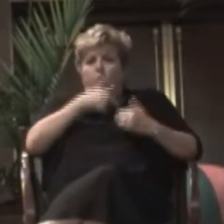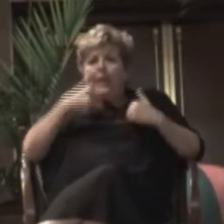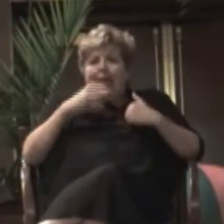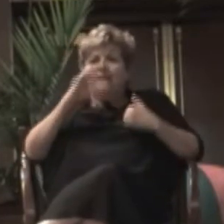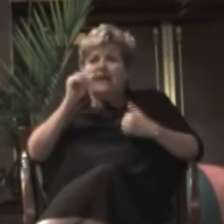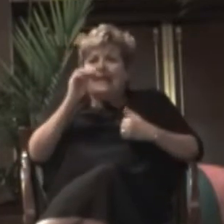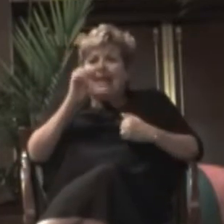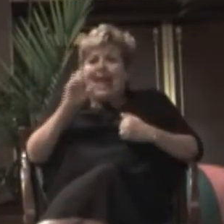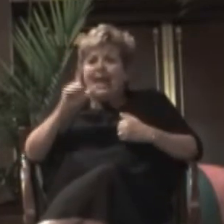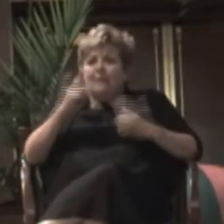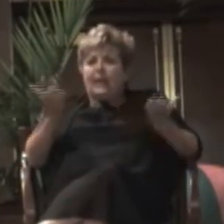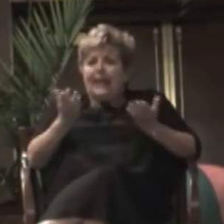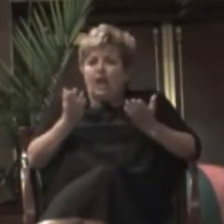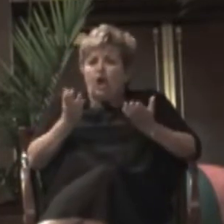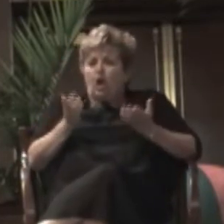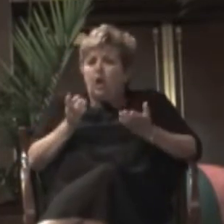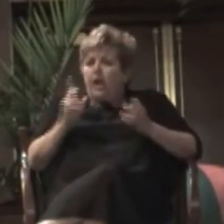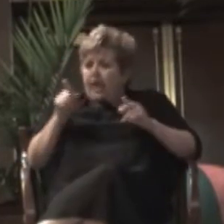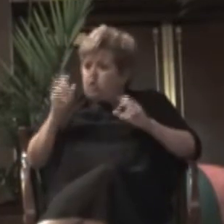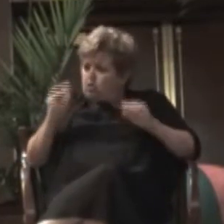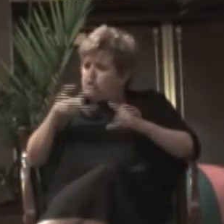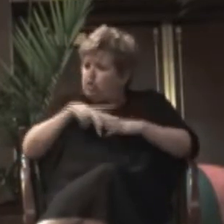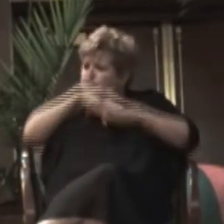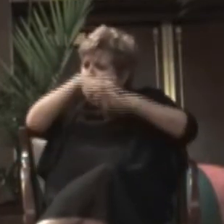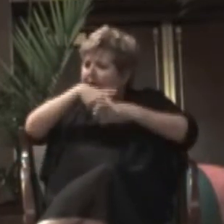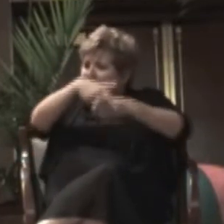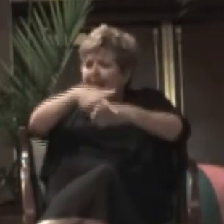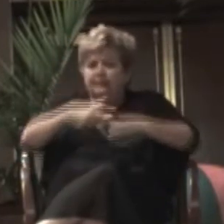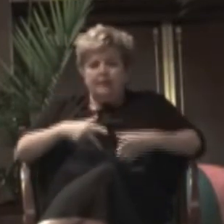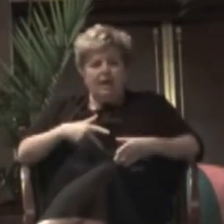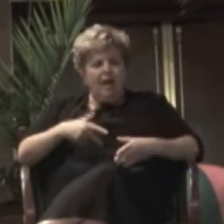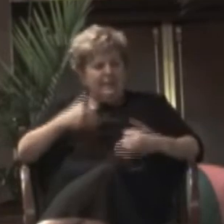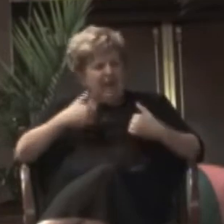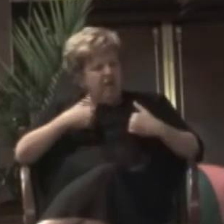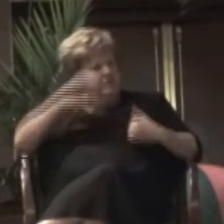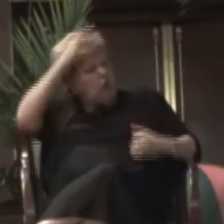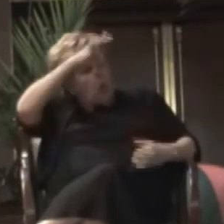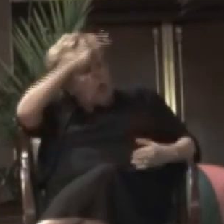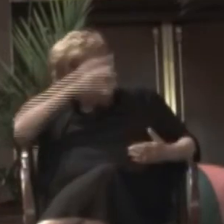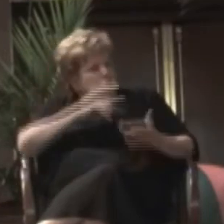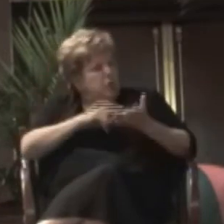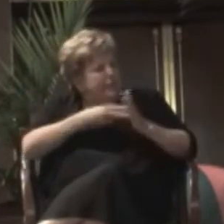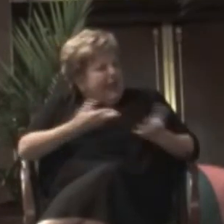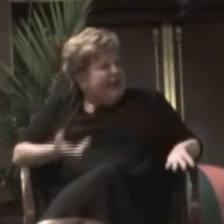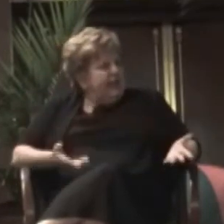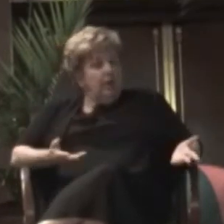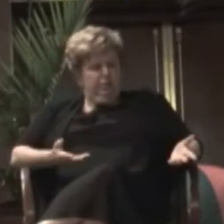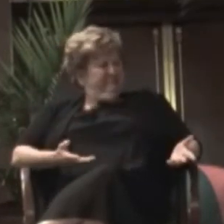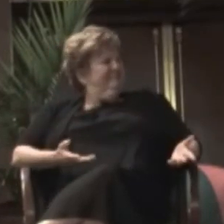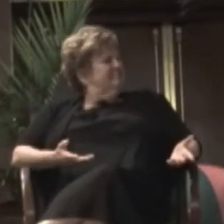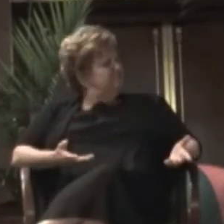I had no clue what he was talking about. Didn't give any thought to it. Now, certainly this was a long time